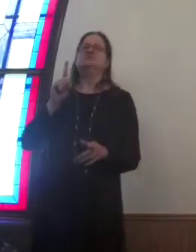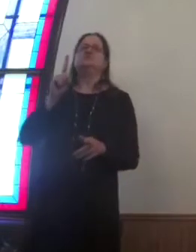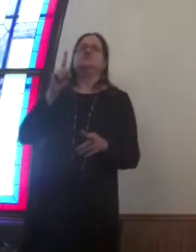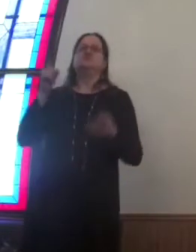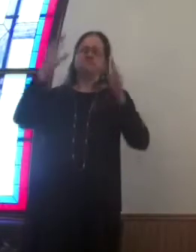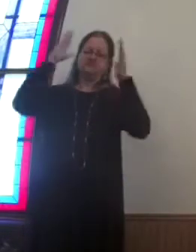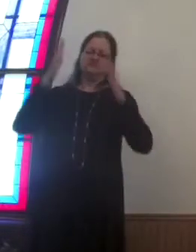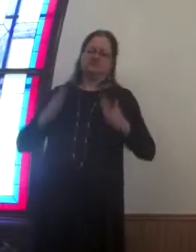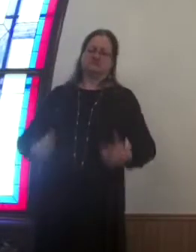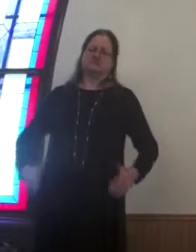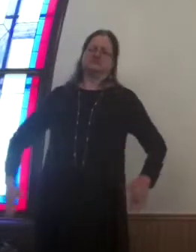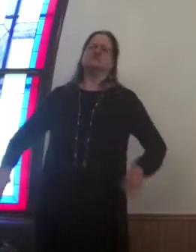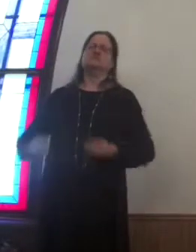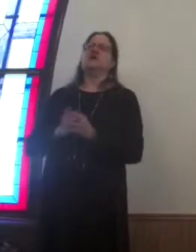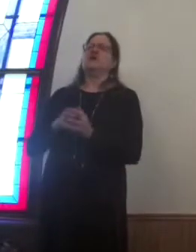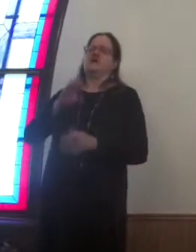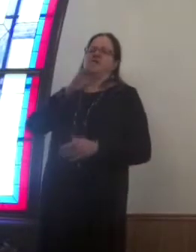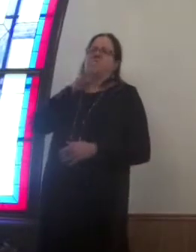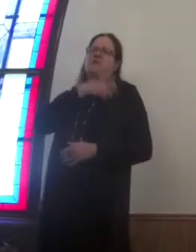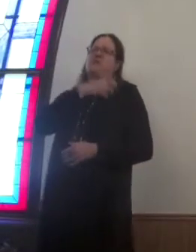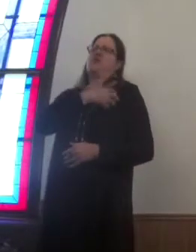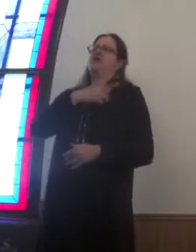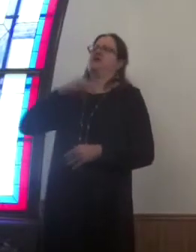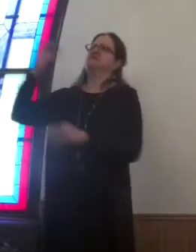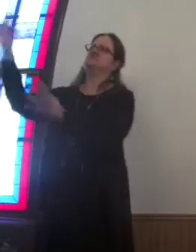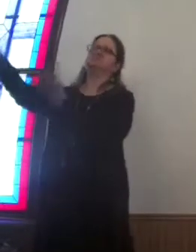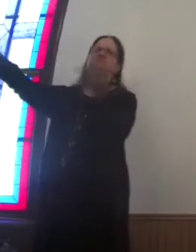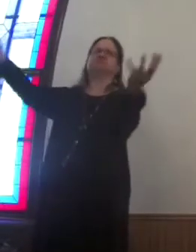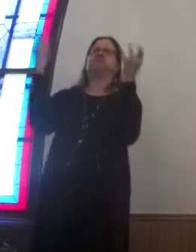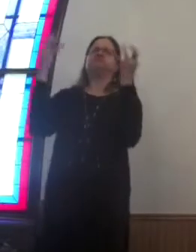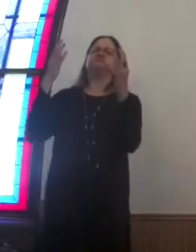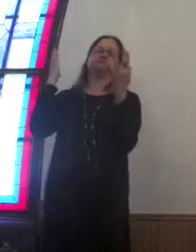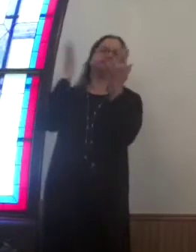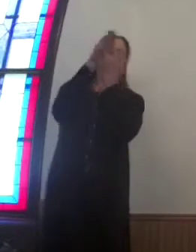notorious South African security police broke into the service.